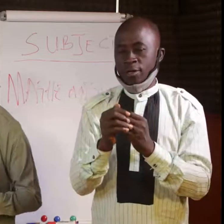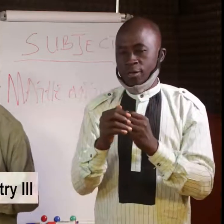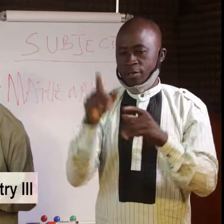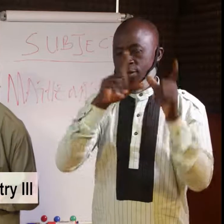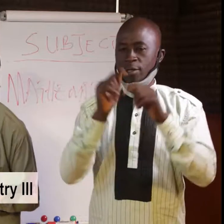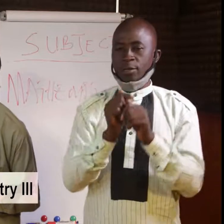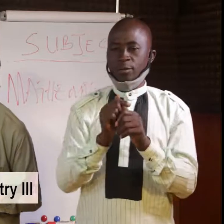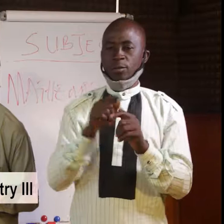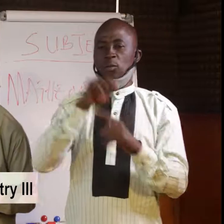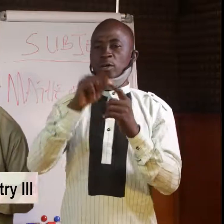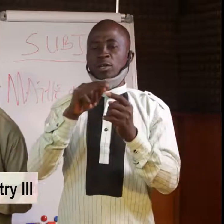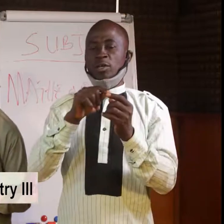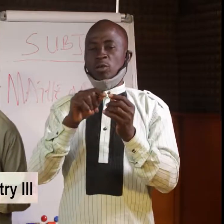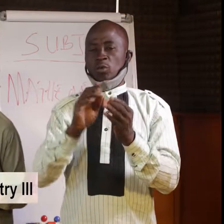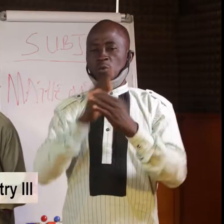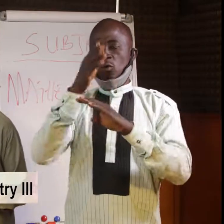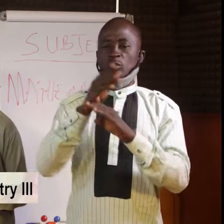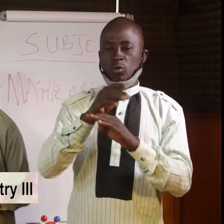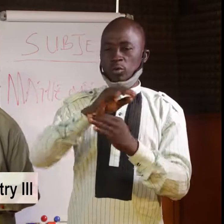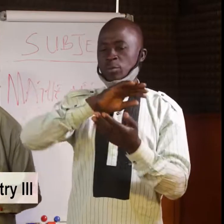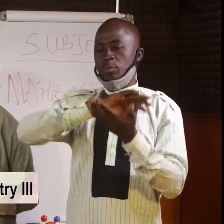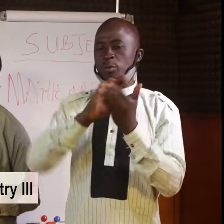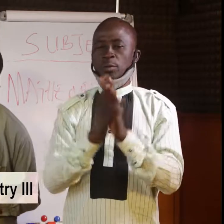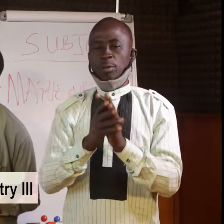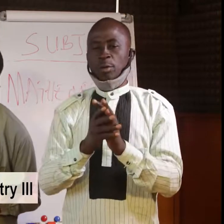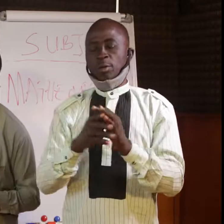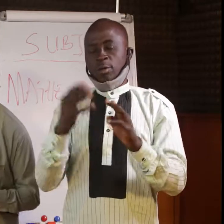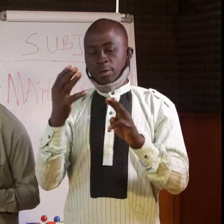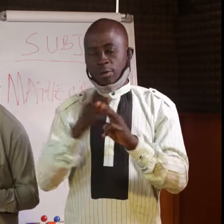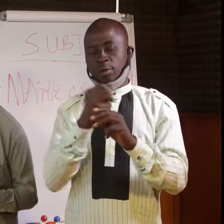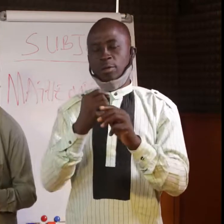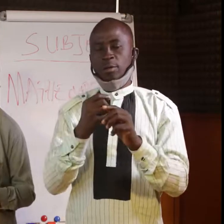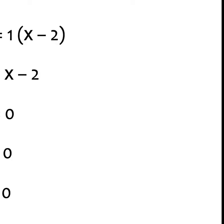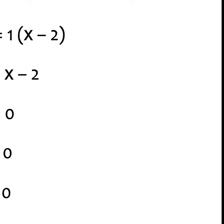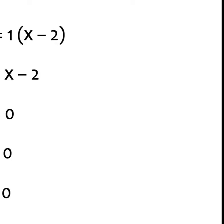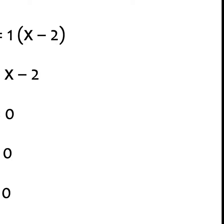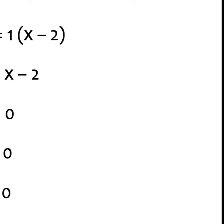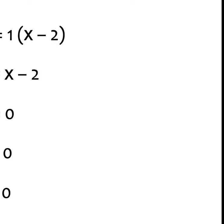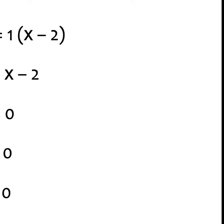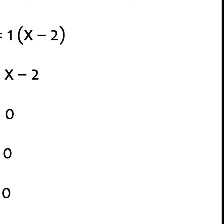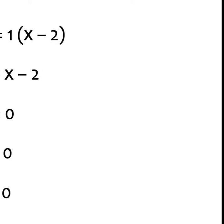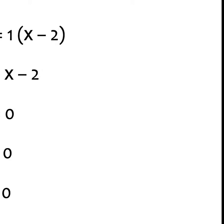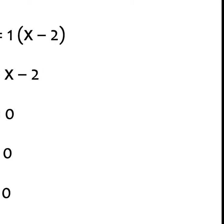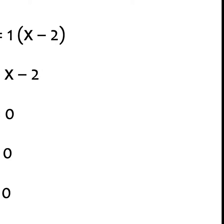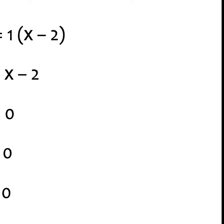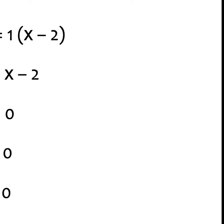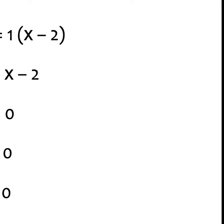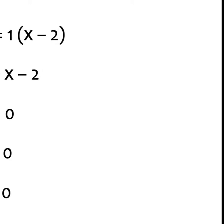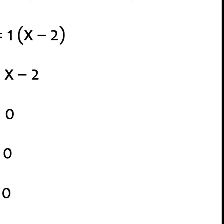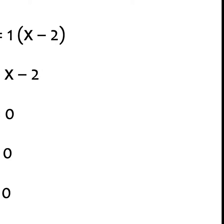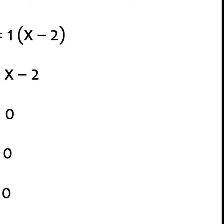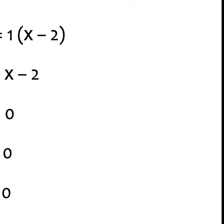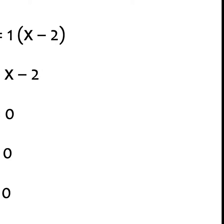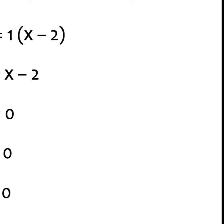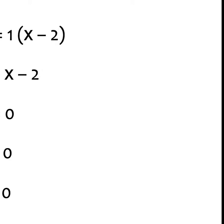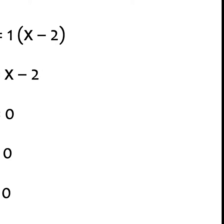equality sign, the sign must change from positive to negative and from negative to positive. So we have minus 3y